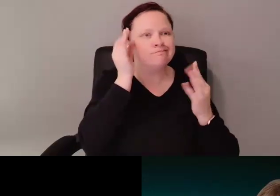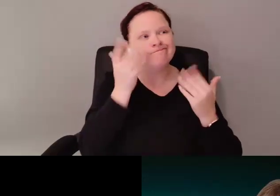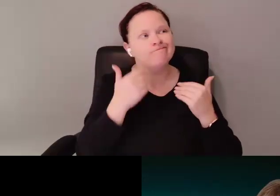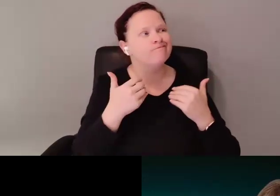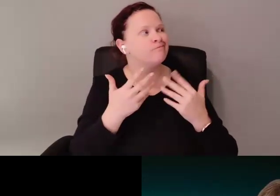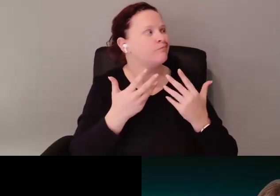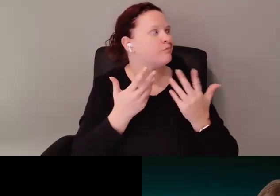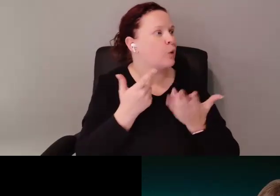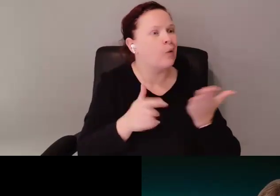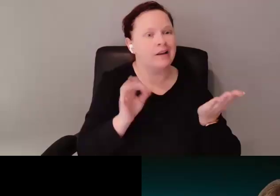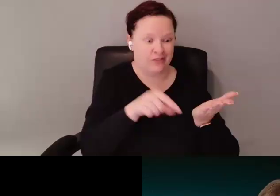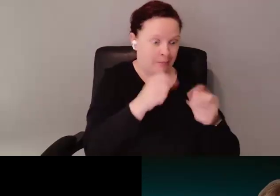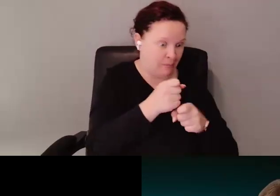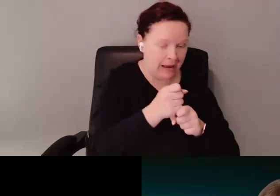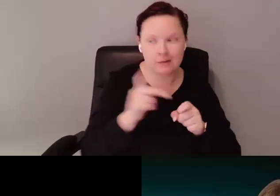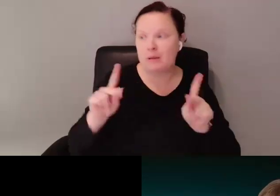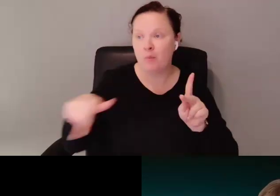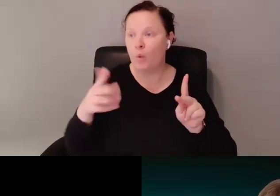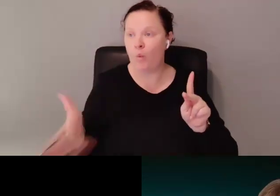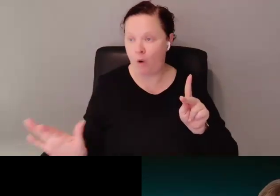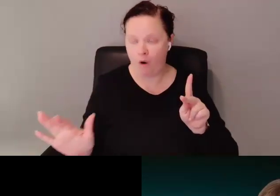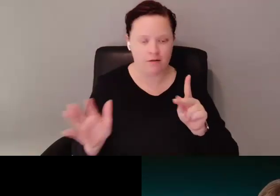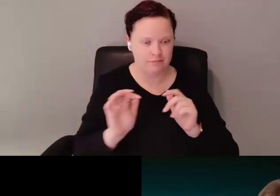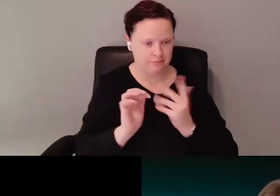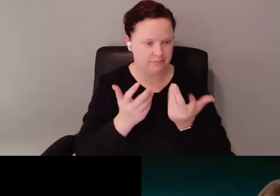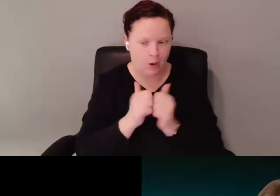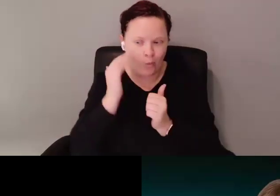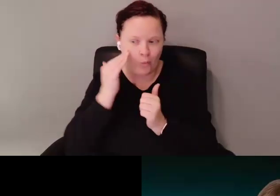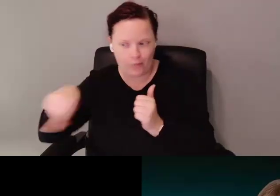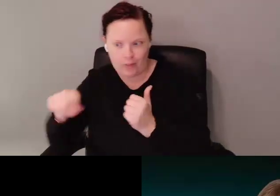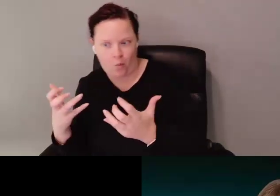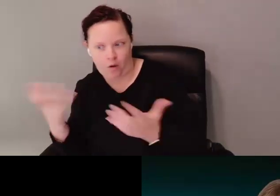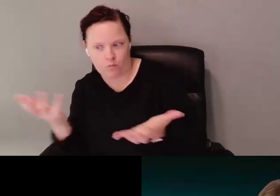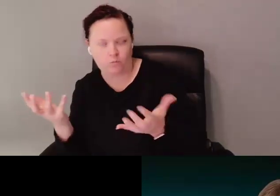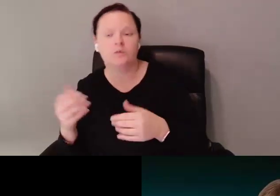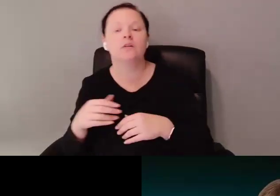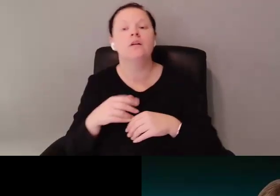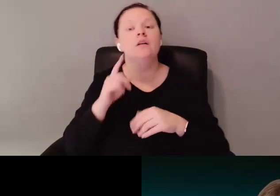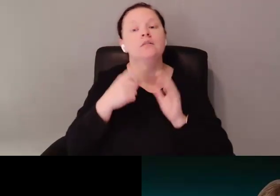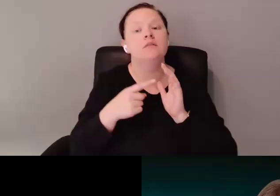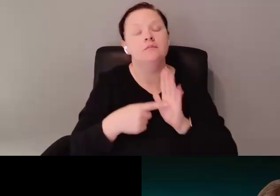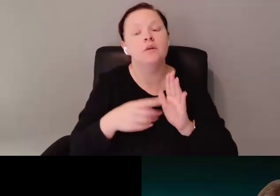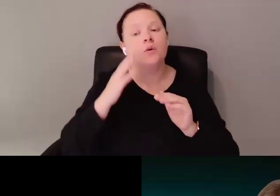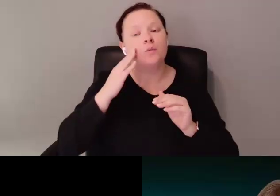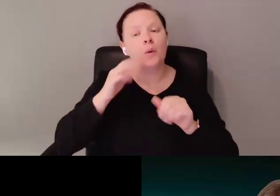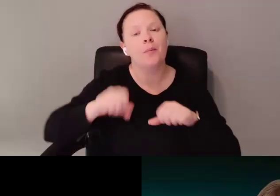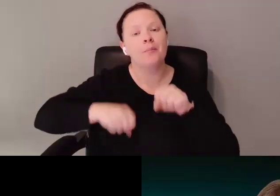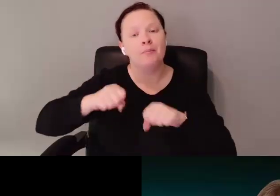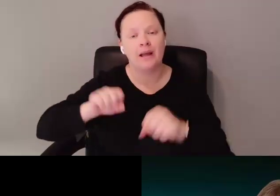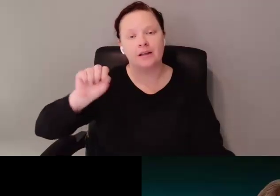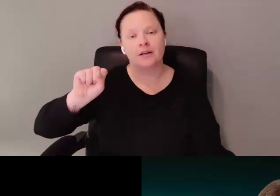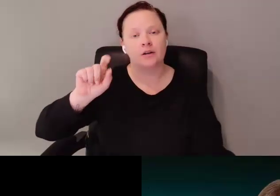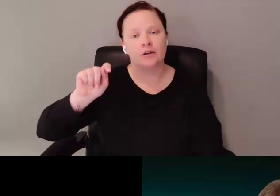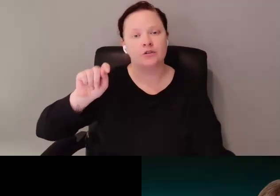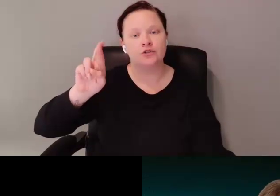people want? Excuse me, finding a need for something. Like when I saw those Strider bikes and my grandchildren are